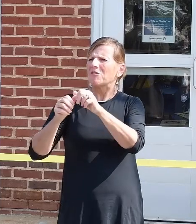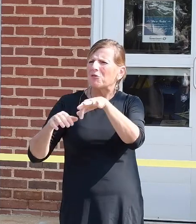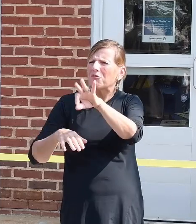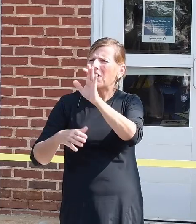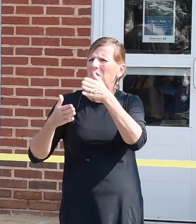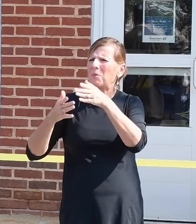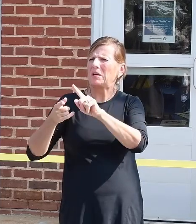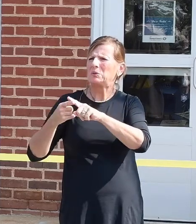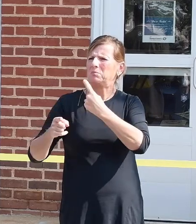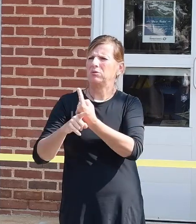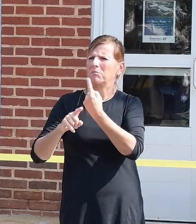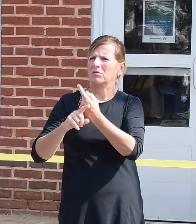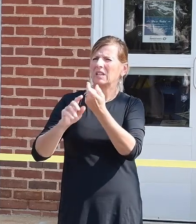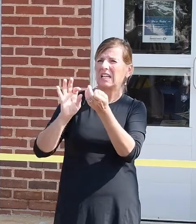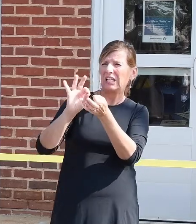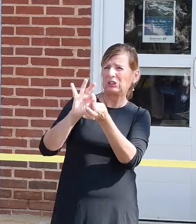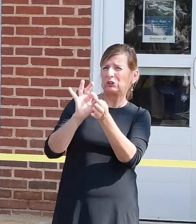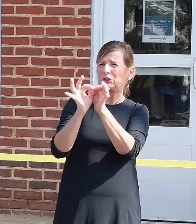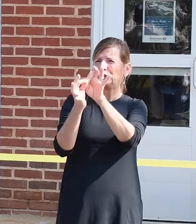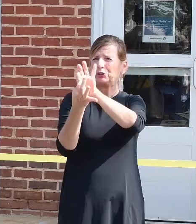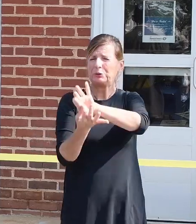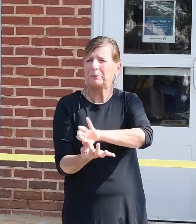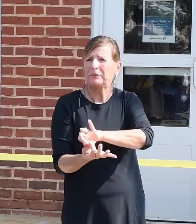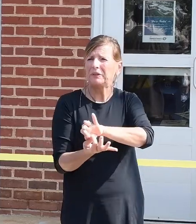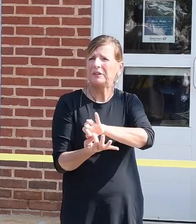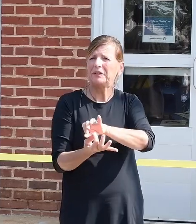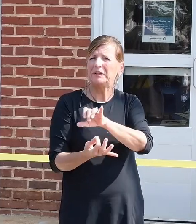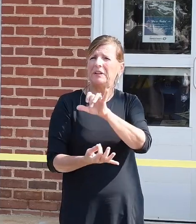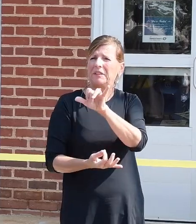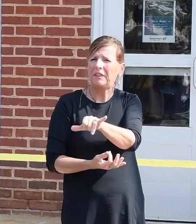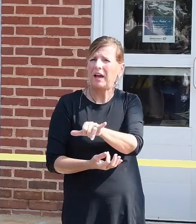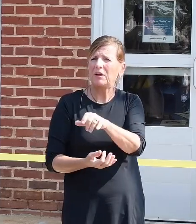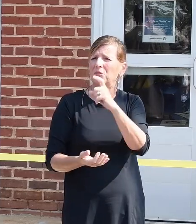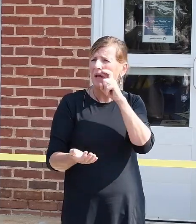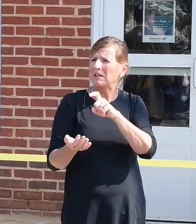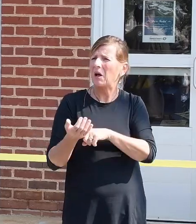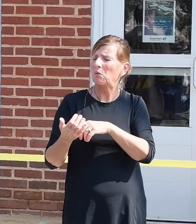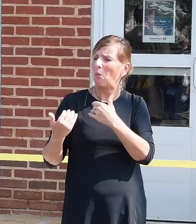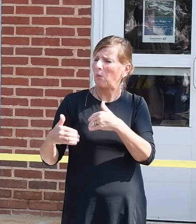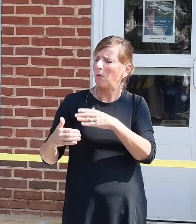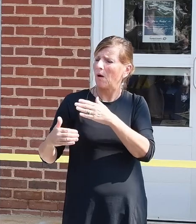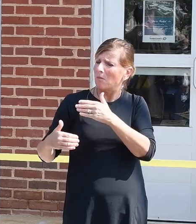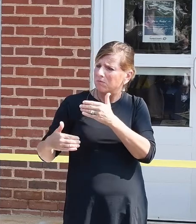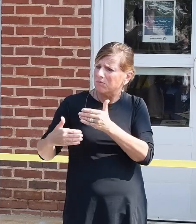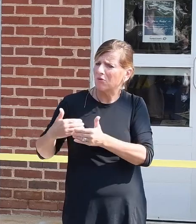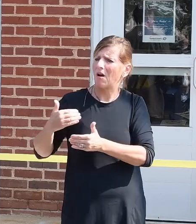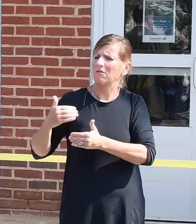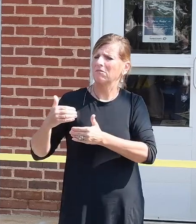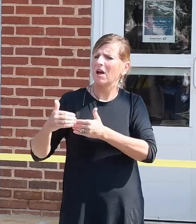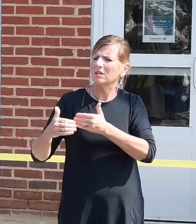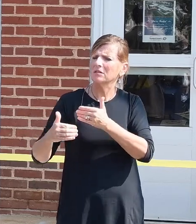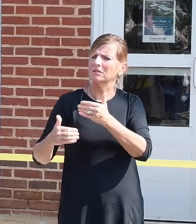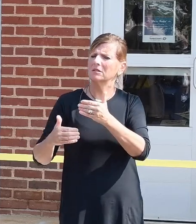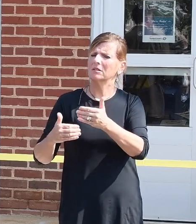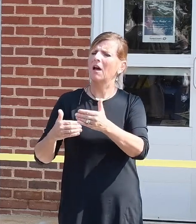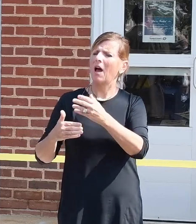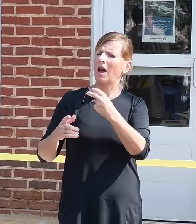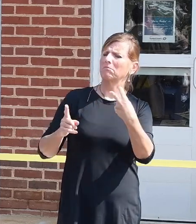that, to recognize the progress we've made and the perspectives that we have, and you